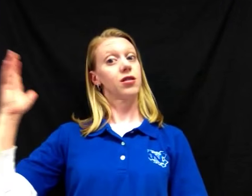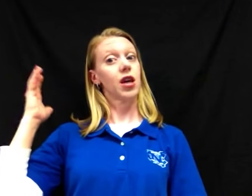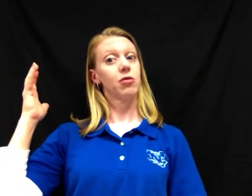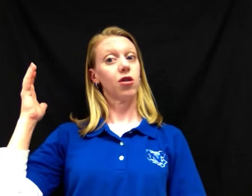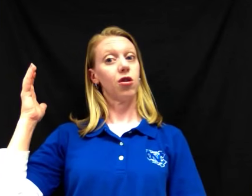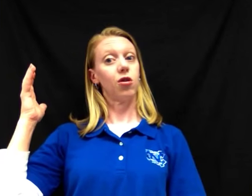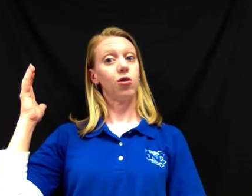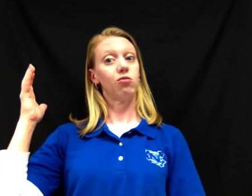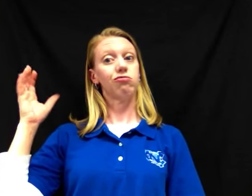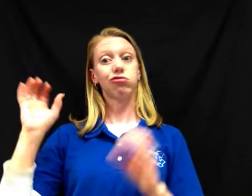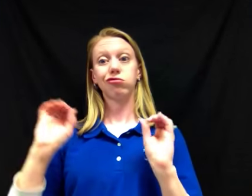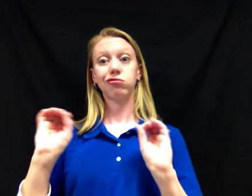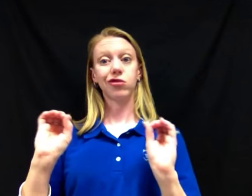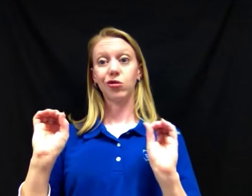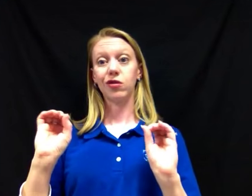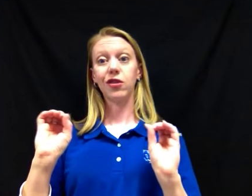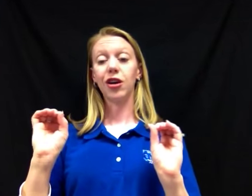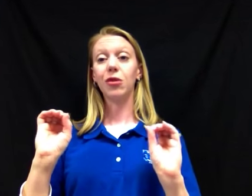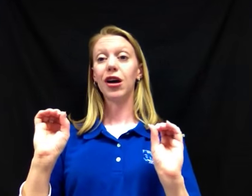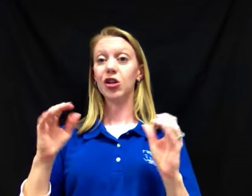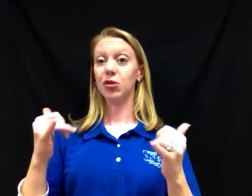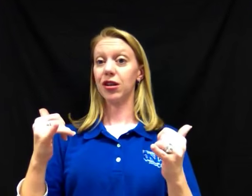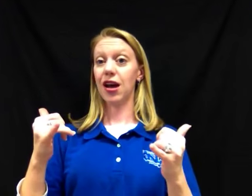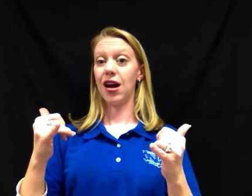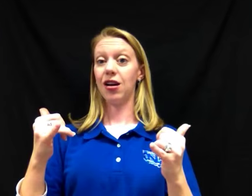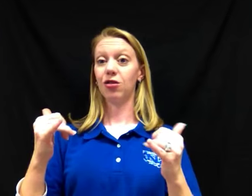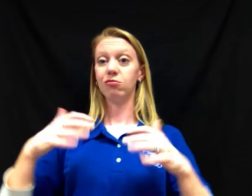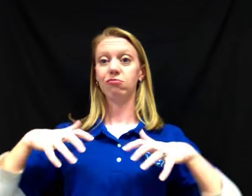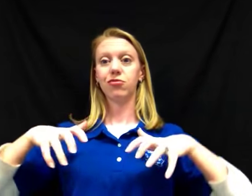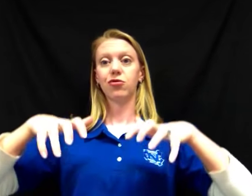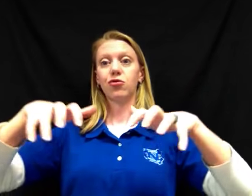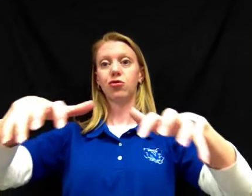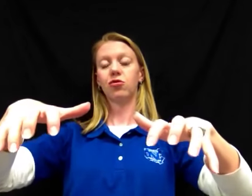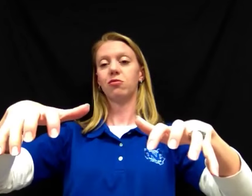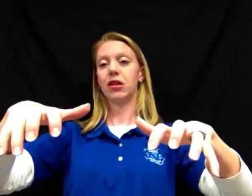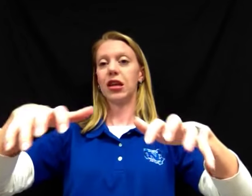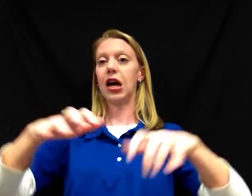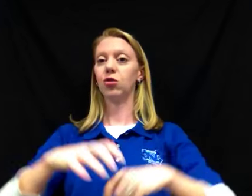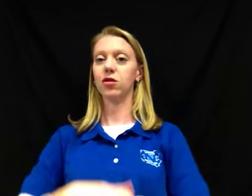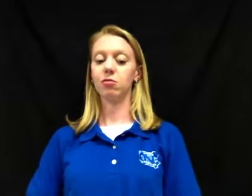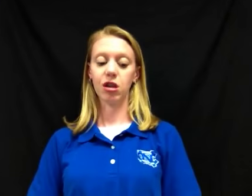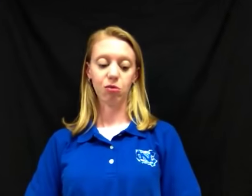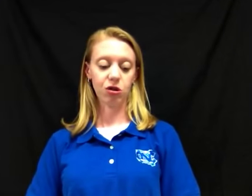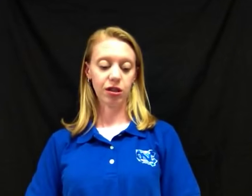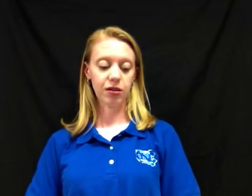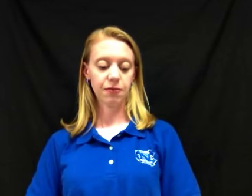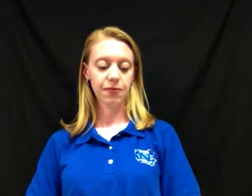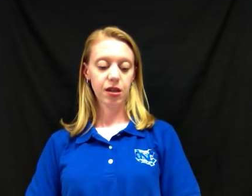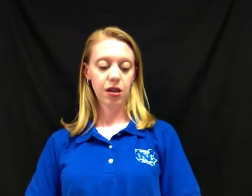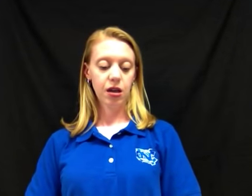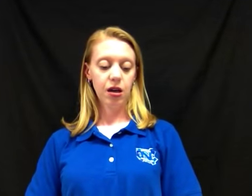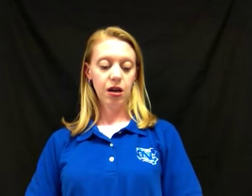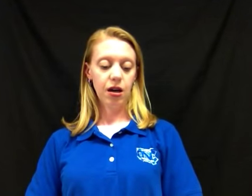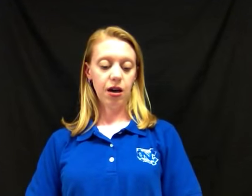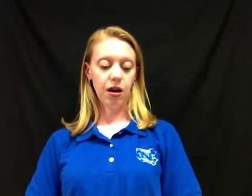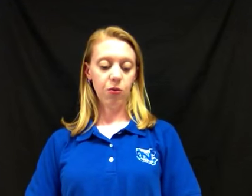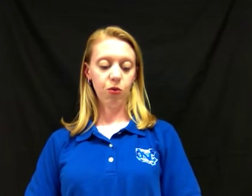time ago, there wasn't very much, but now many houses, many buildings. One